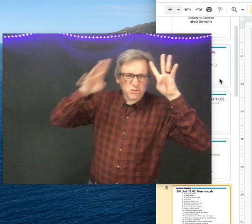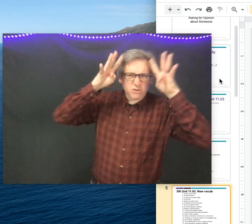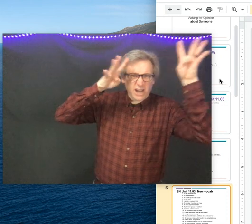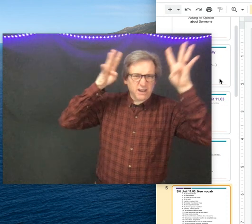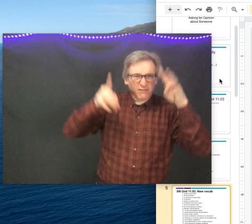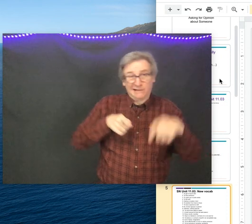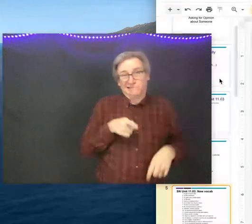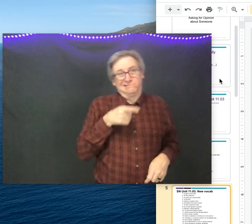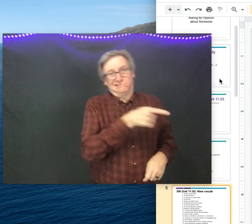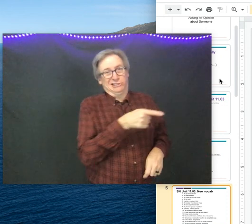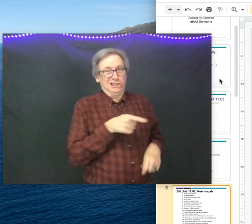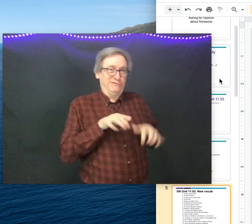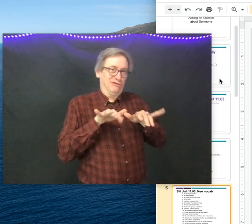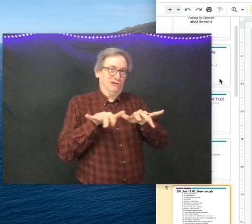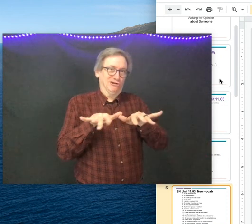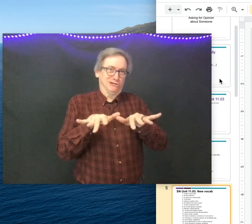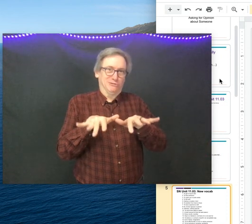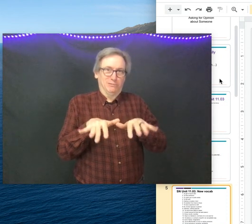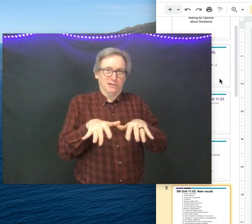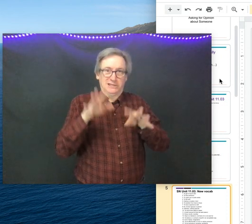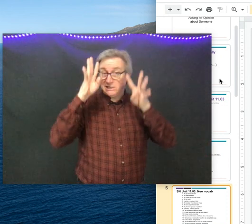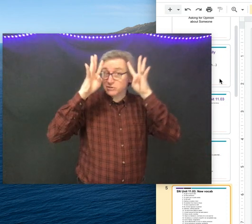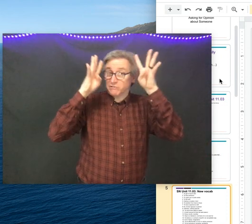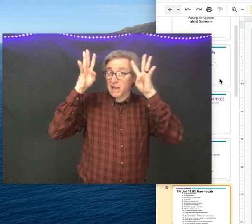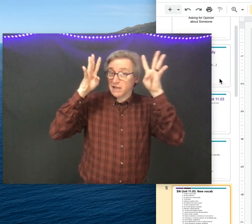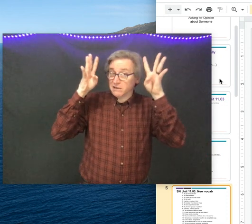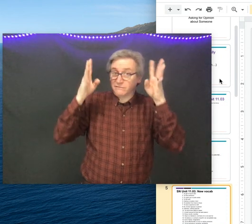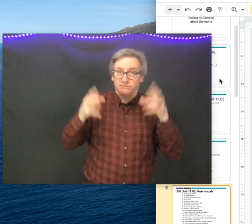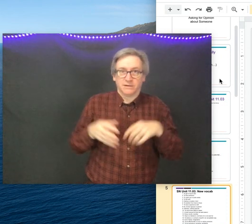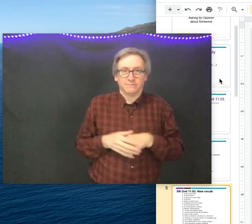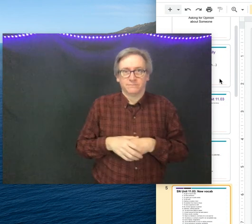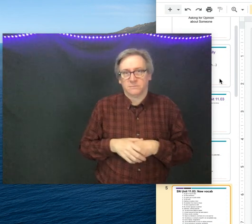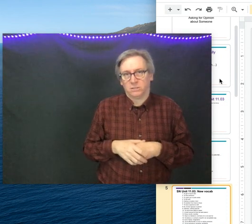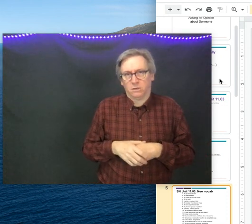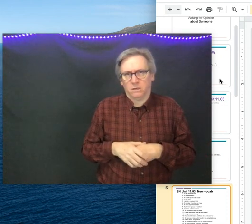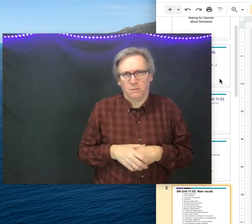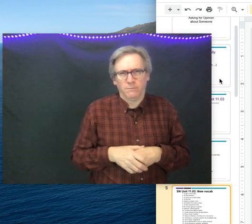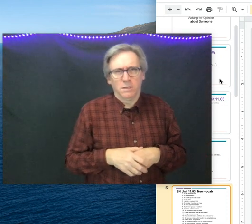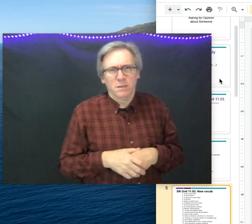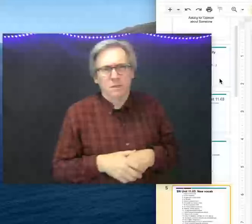He creative. She flirts, but he's creative.